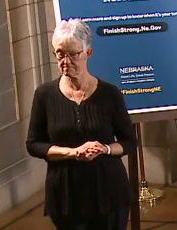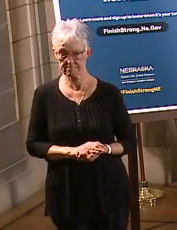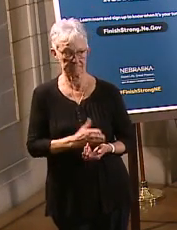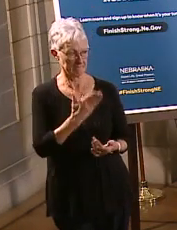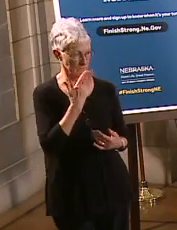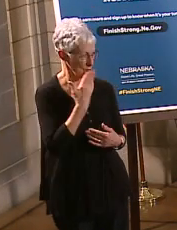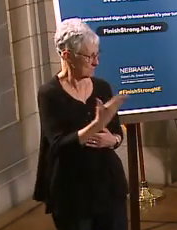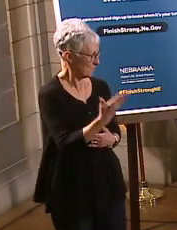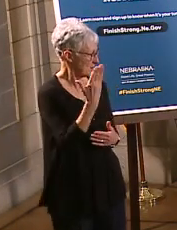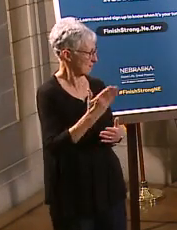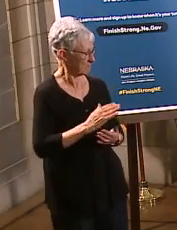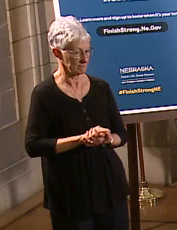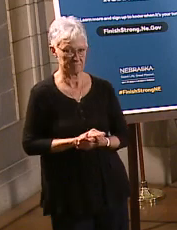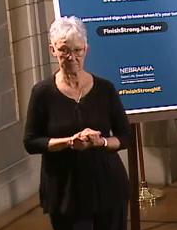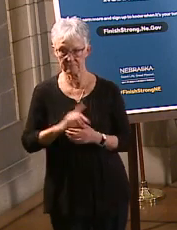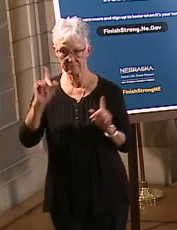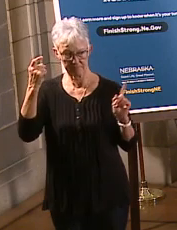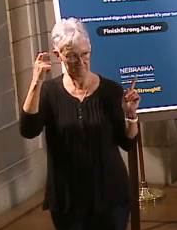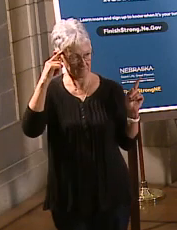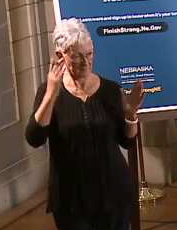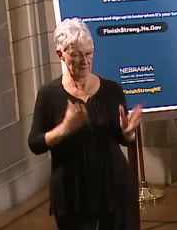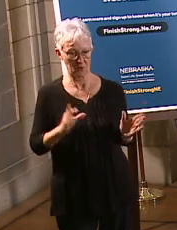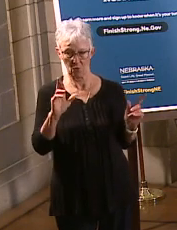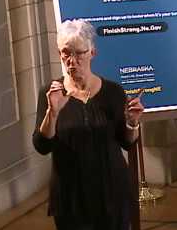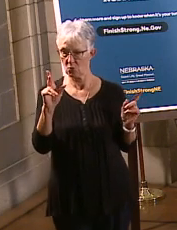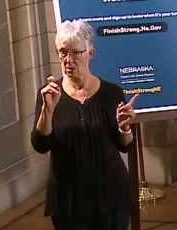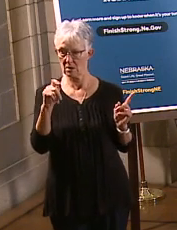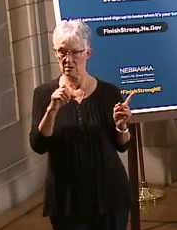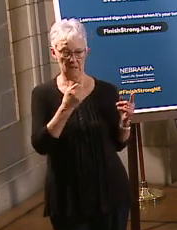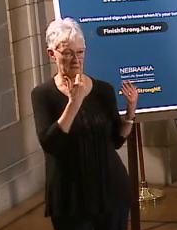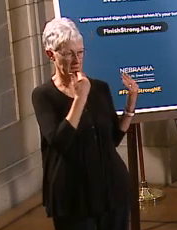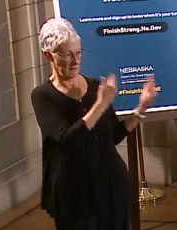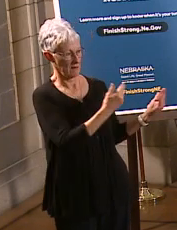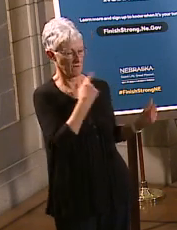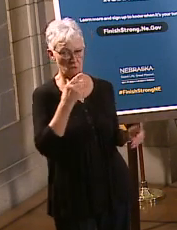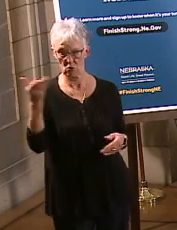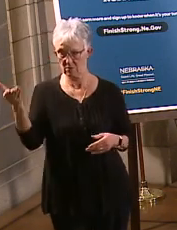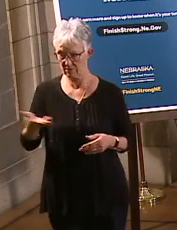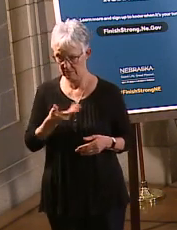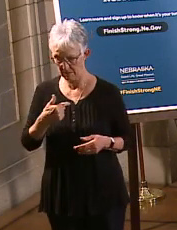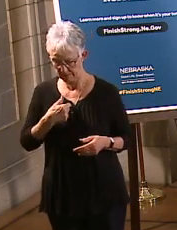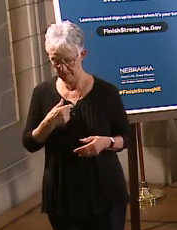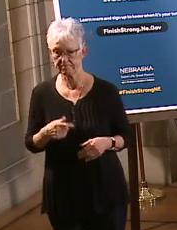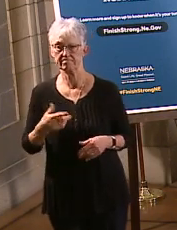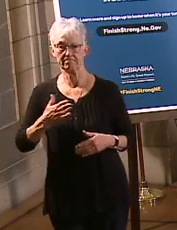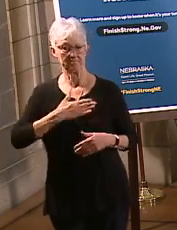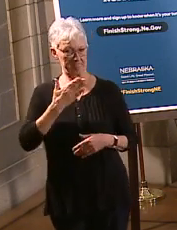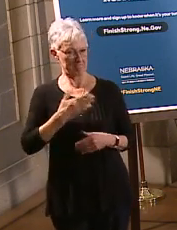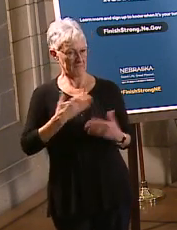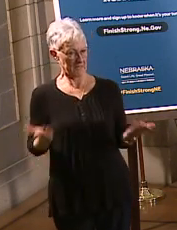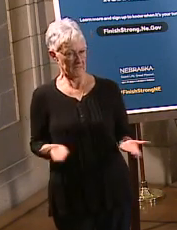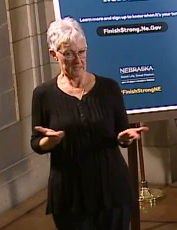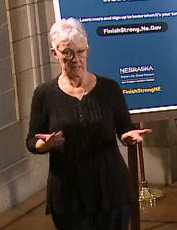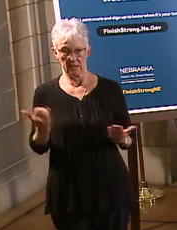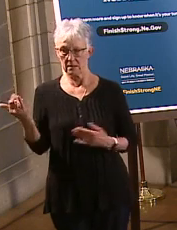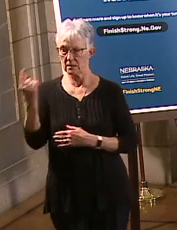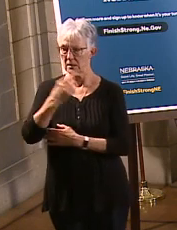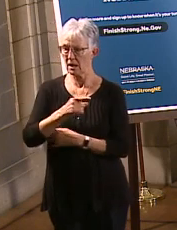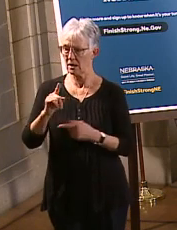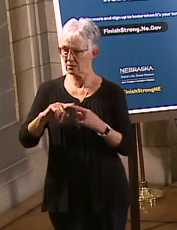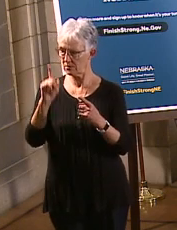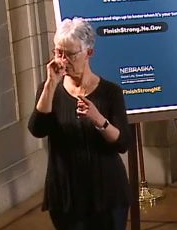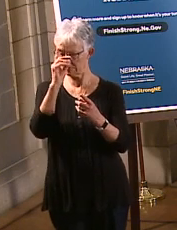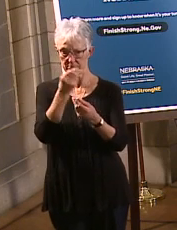Good morning. Governor Ricketts, thank you very much for inviting me. I'm very pleased to be here to share with you the value